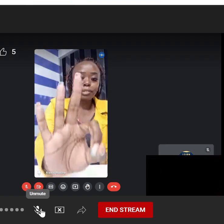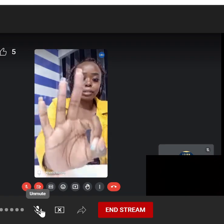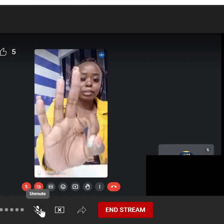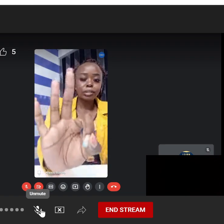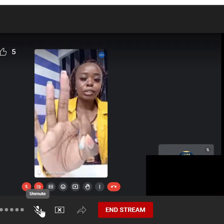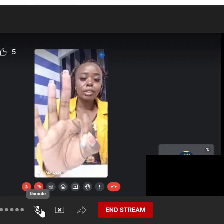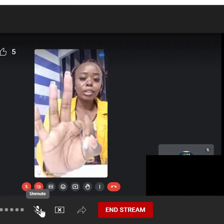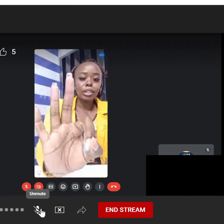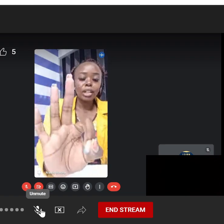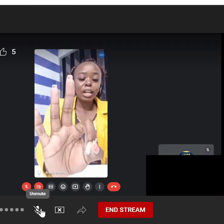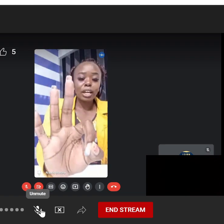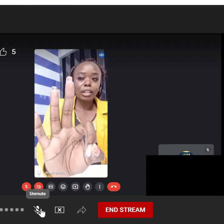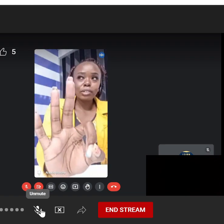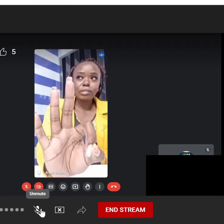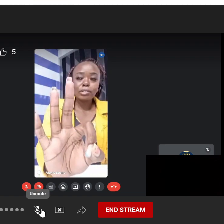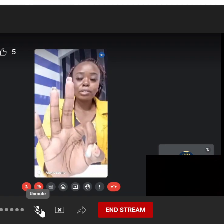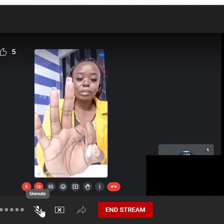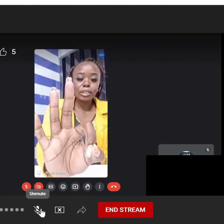F,